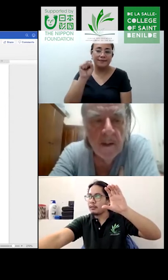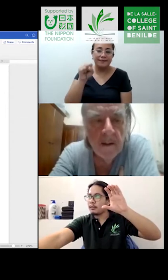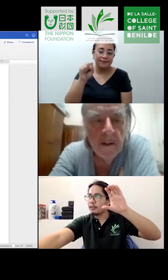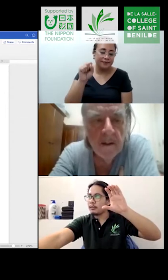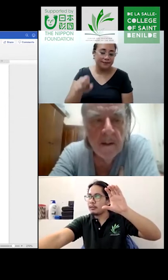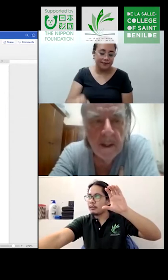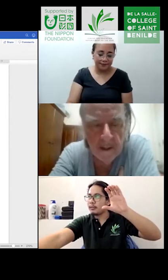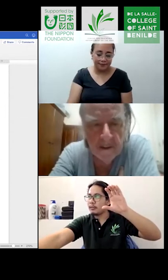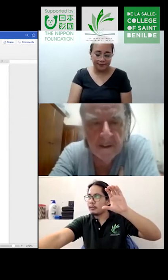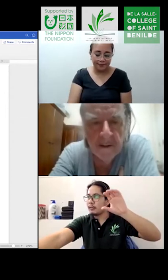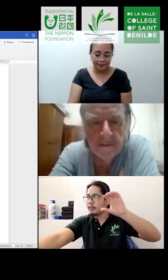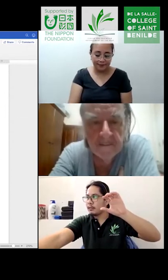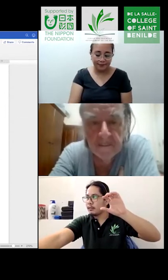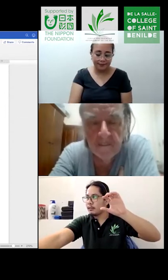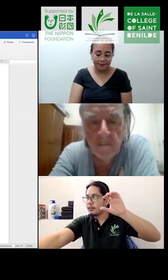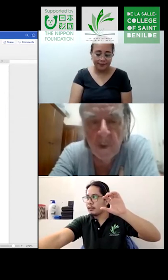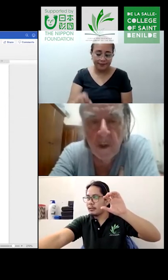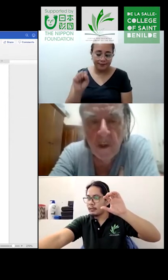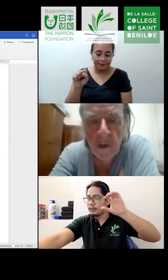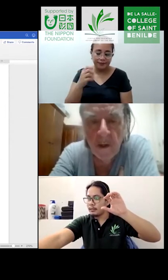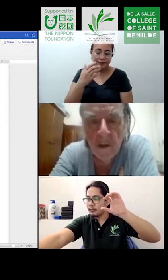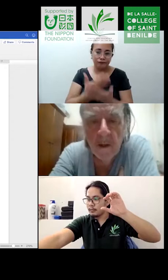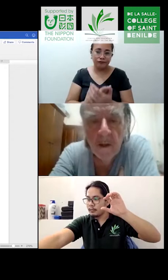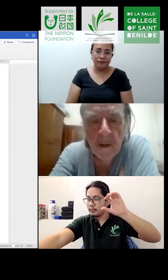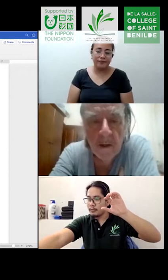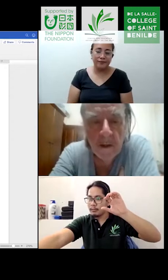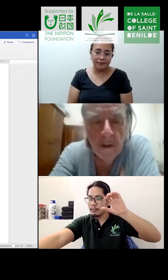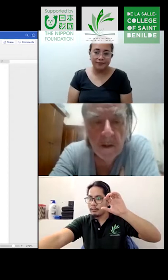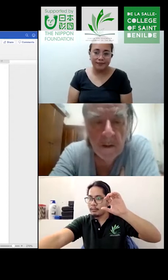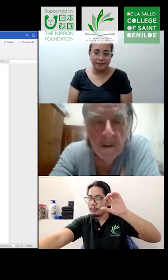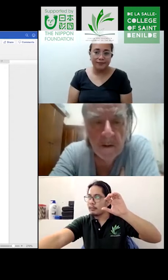here. Yeah. That's Here, good. this is what I highlighted, and then